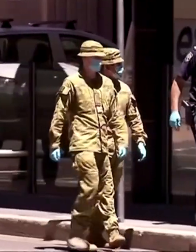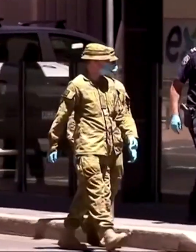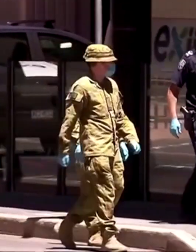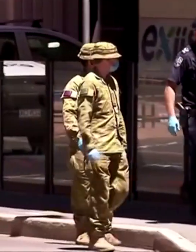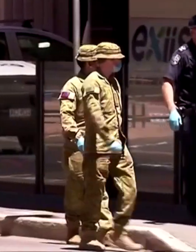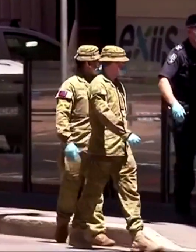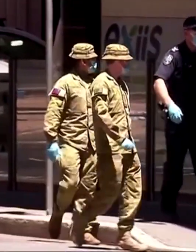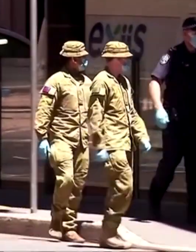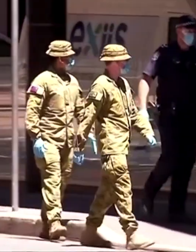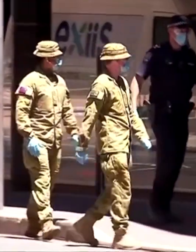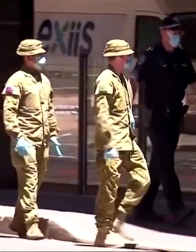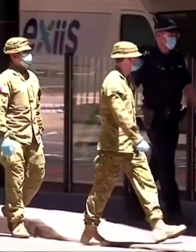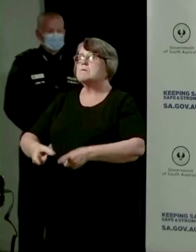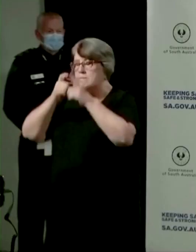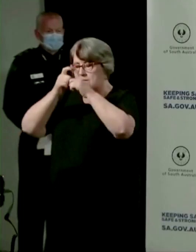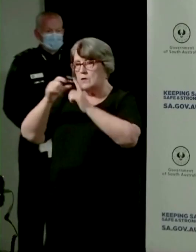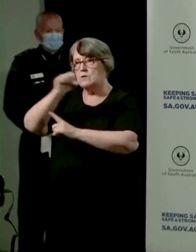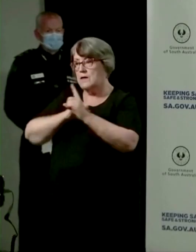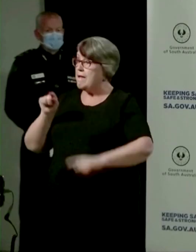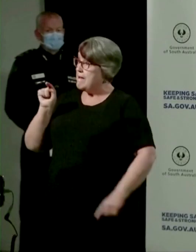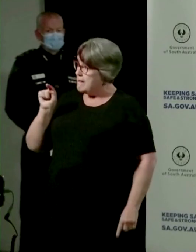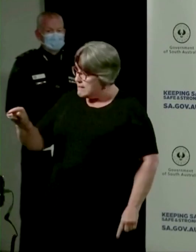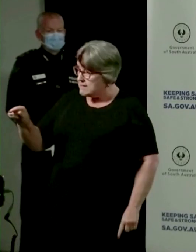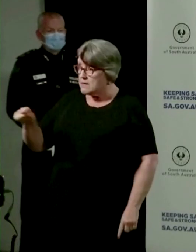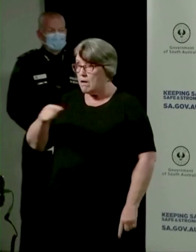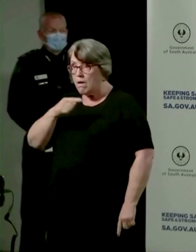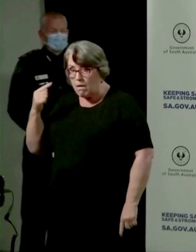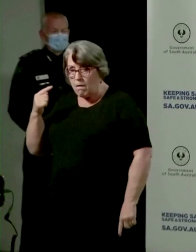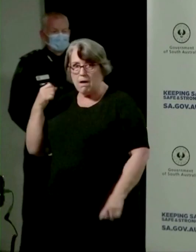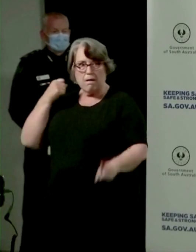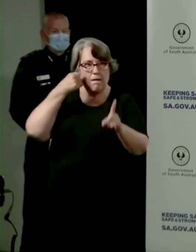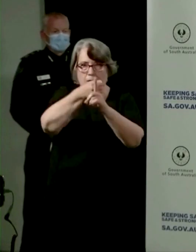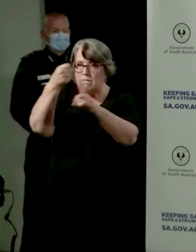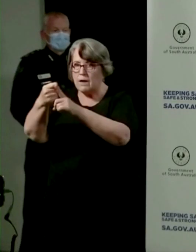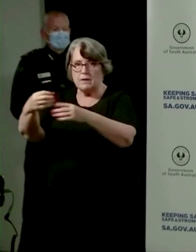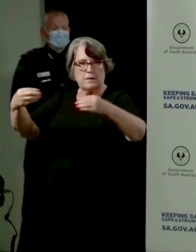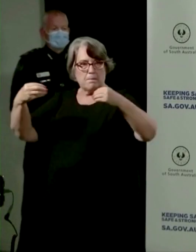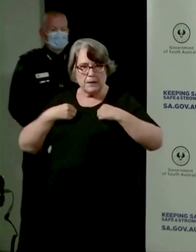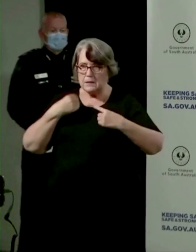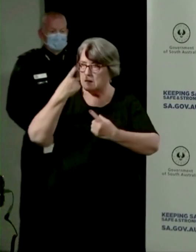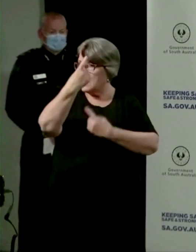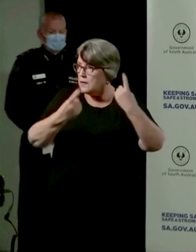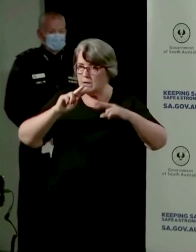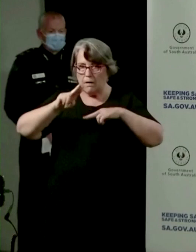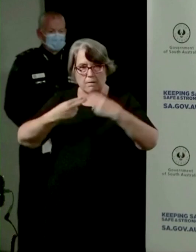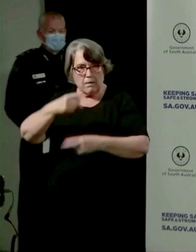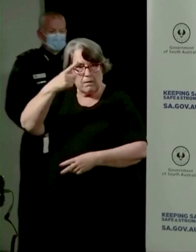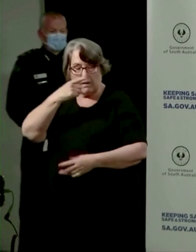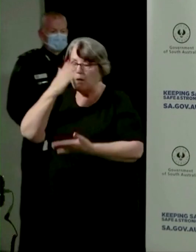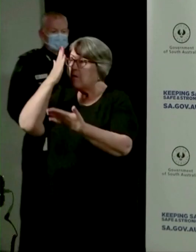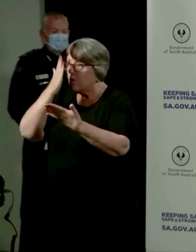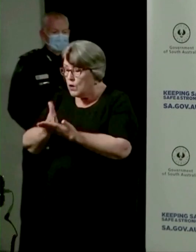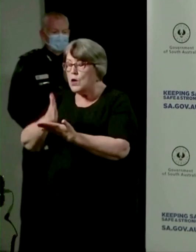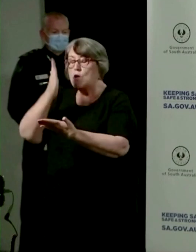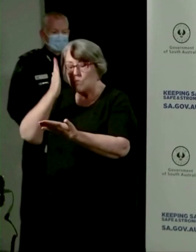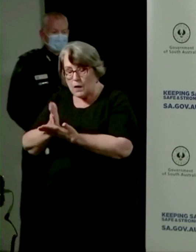several shifts at the food outlet, alongside another worker who tested positive. Authorities assumed the